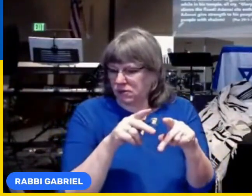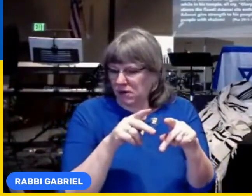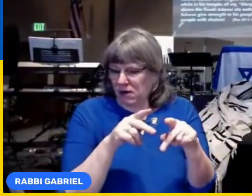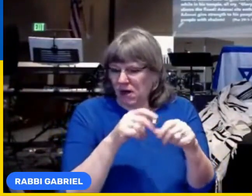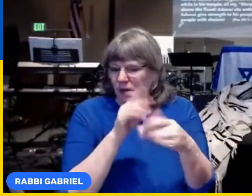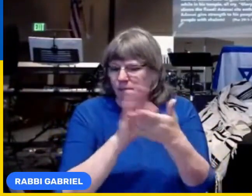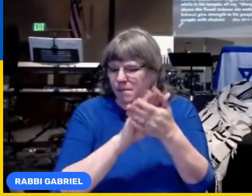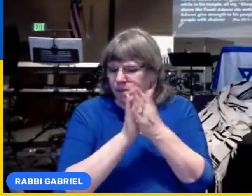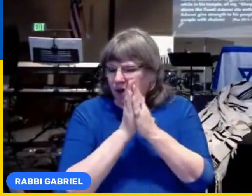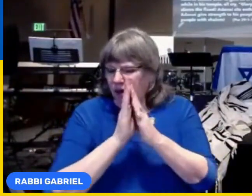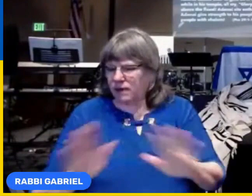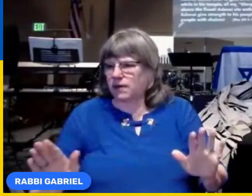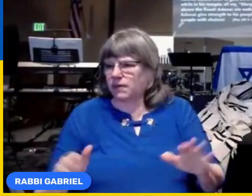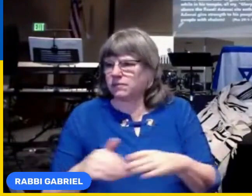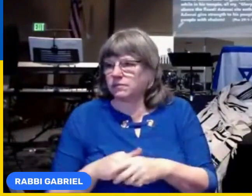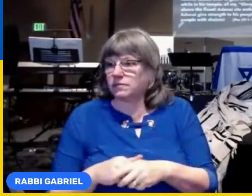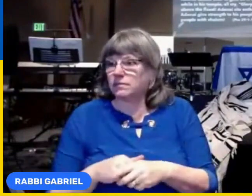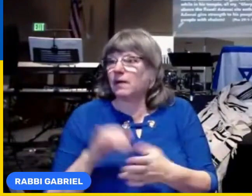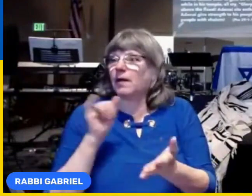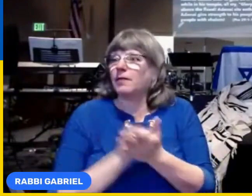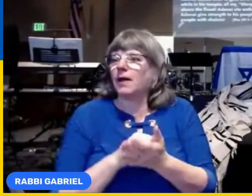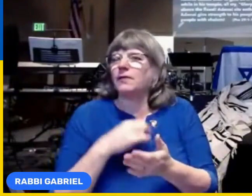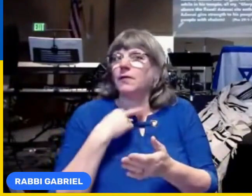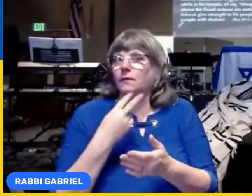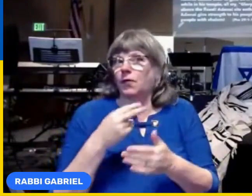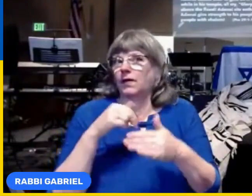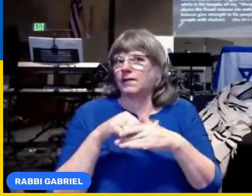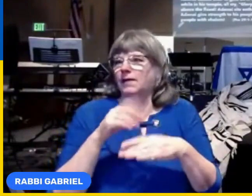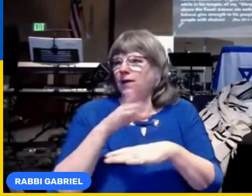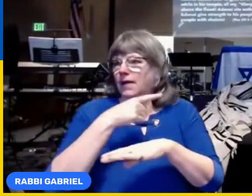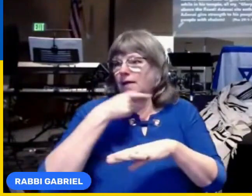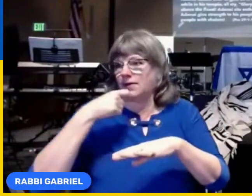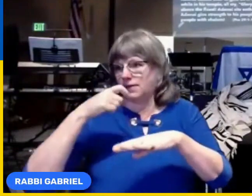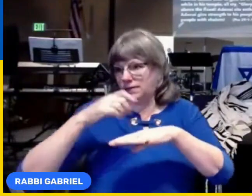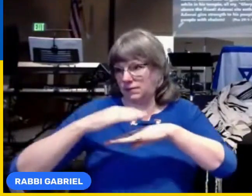of the voice that speaks in the desert.